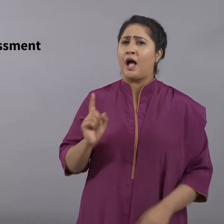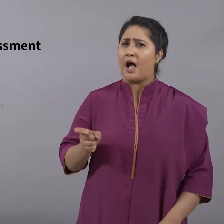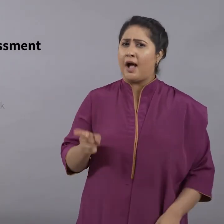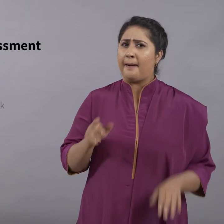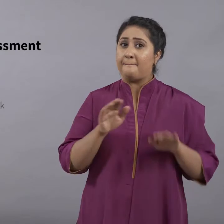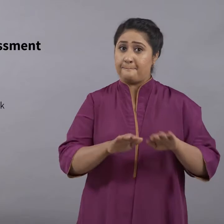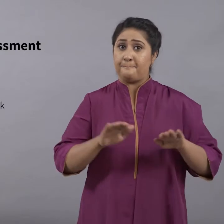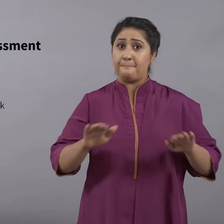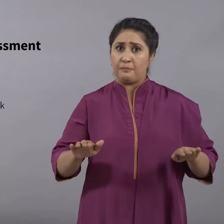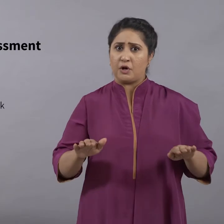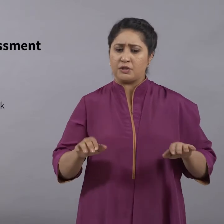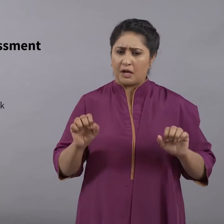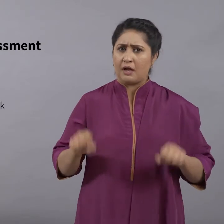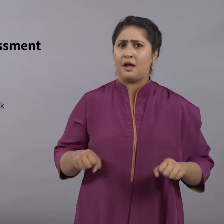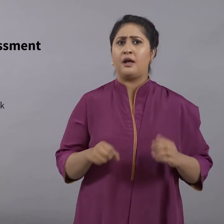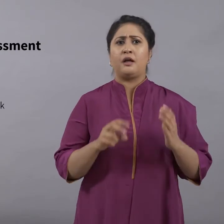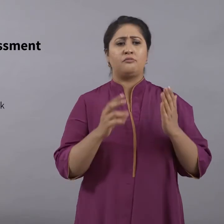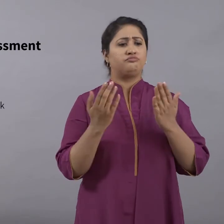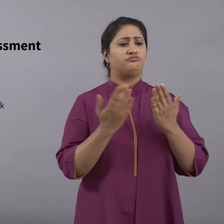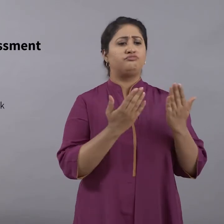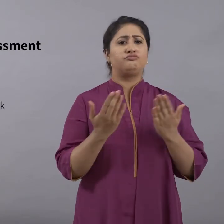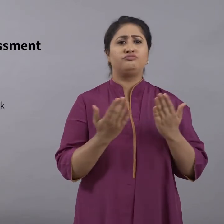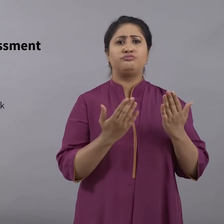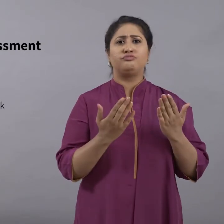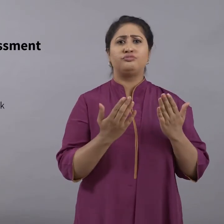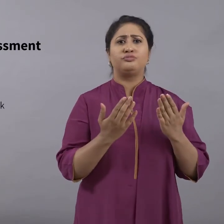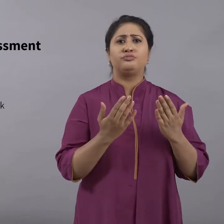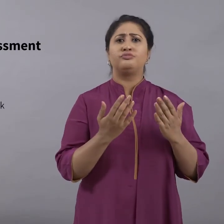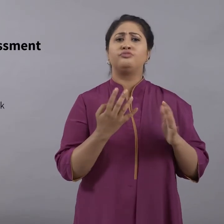If the student can read 4 out of 5 small letters,